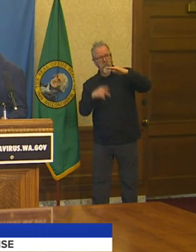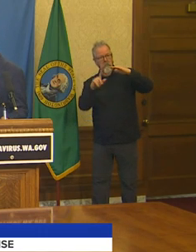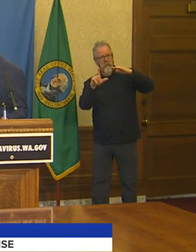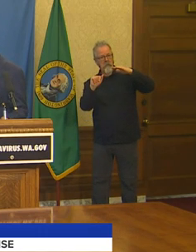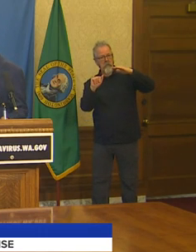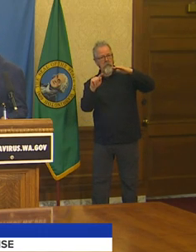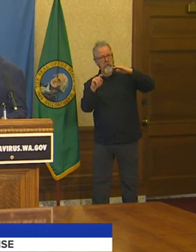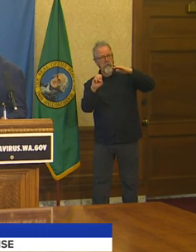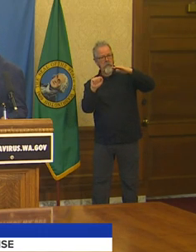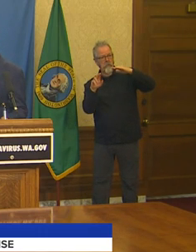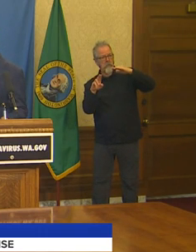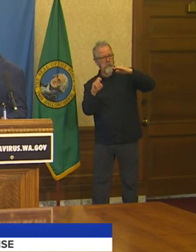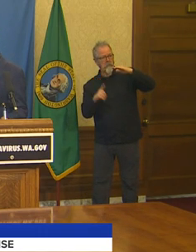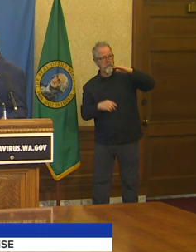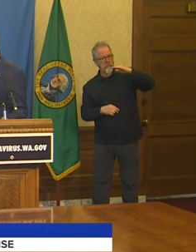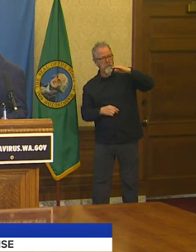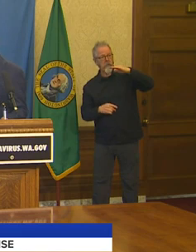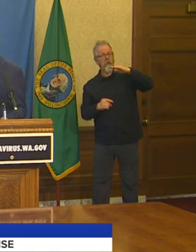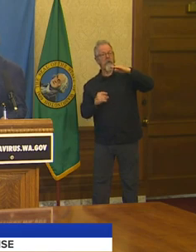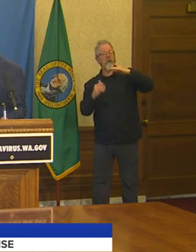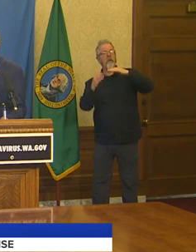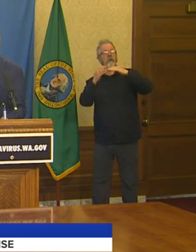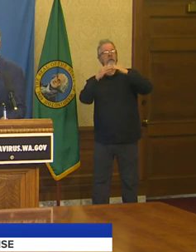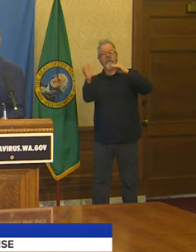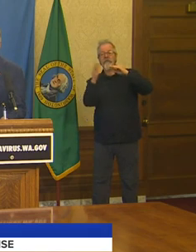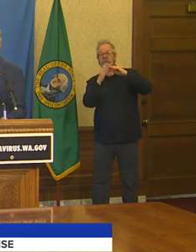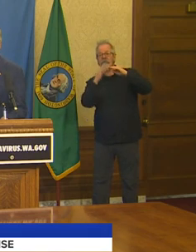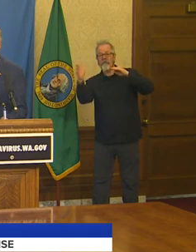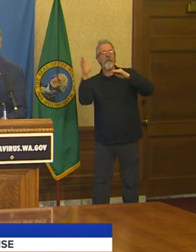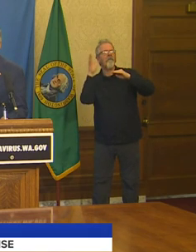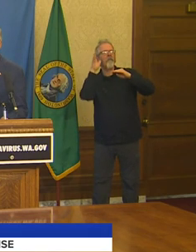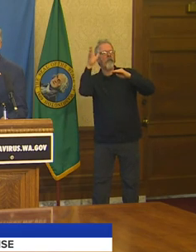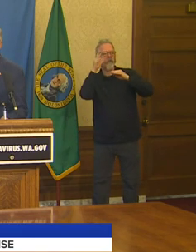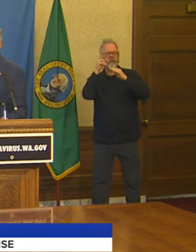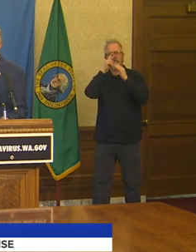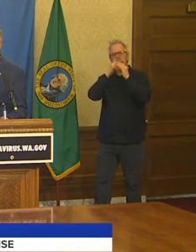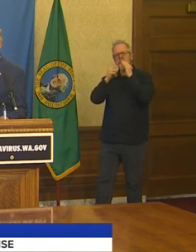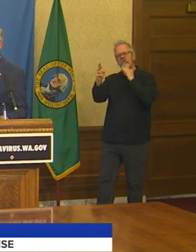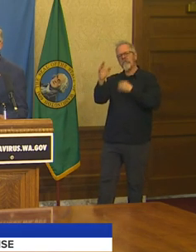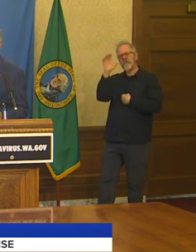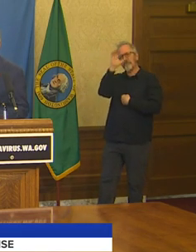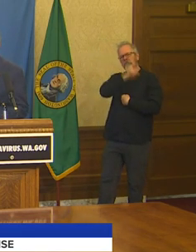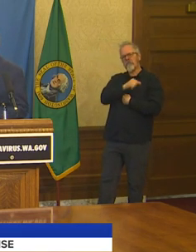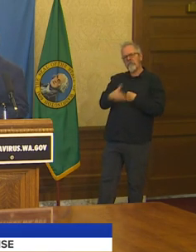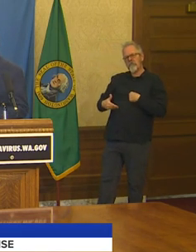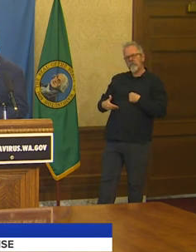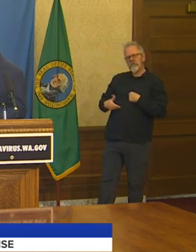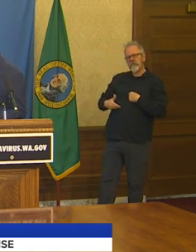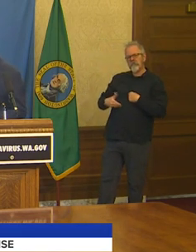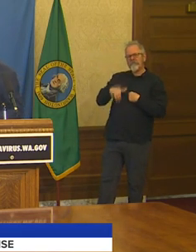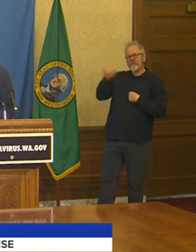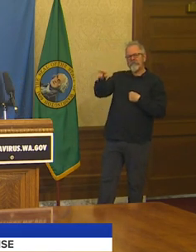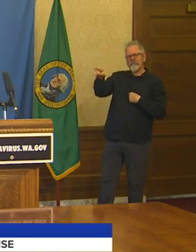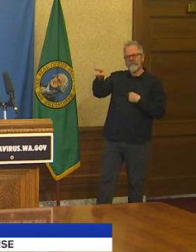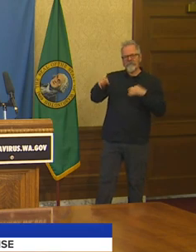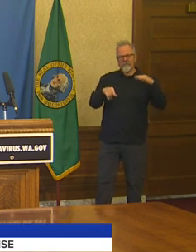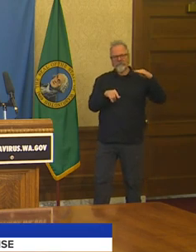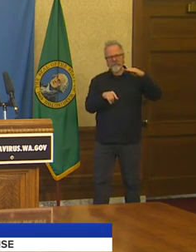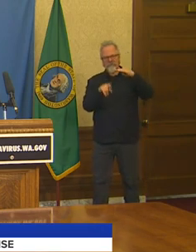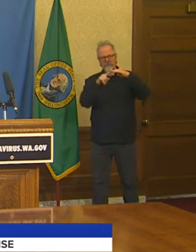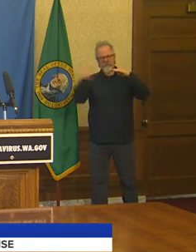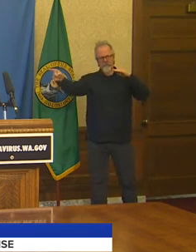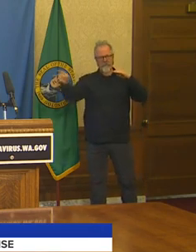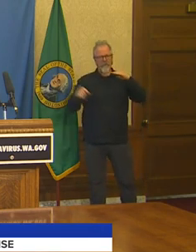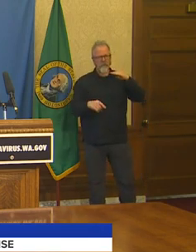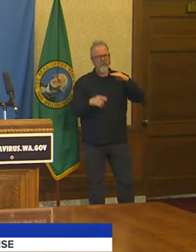looks like in the future. What they have projected is if we continue our social distancing, the